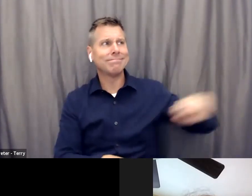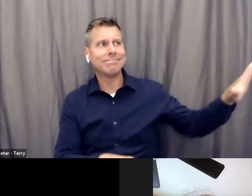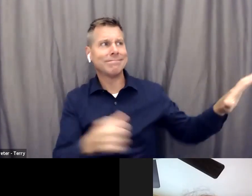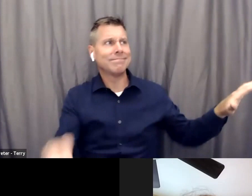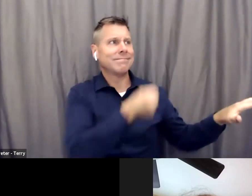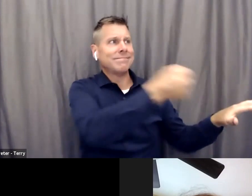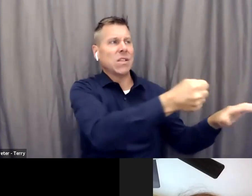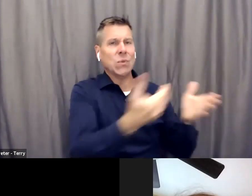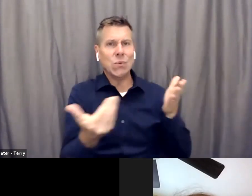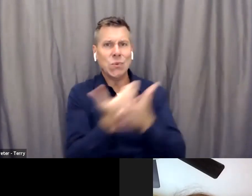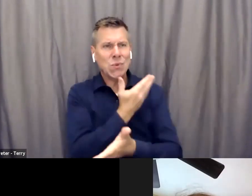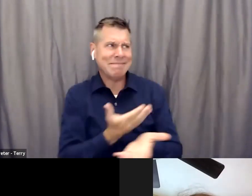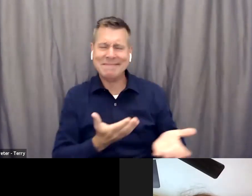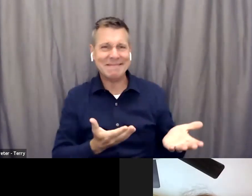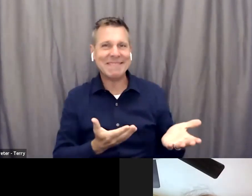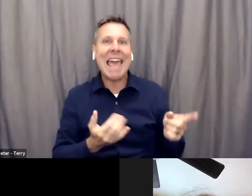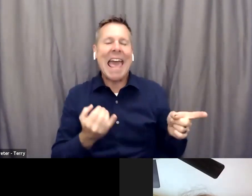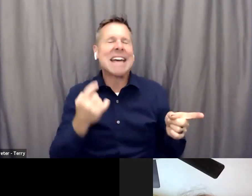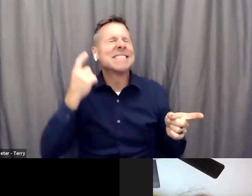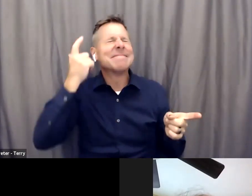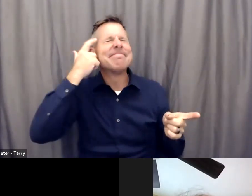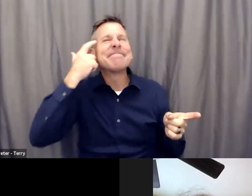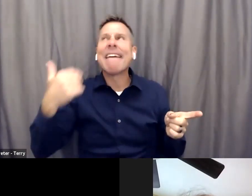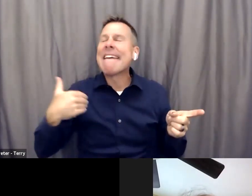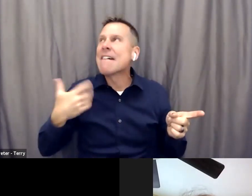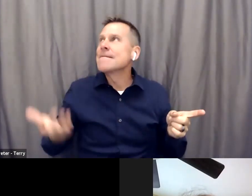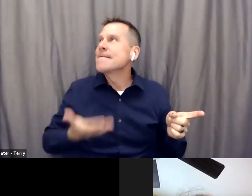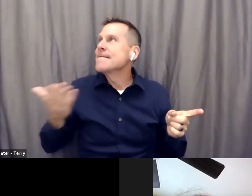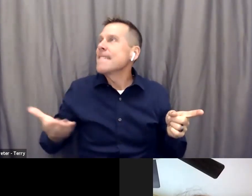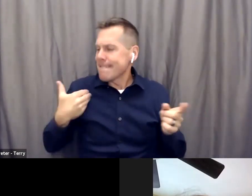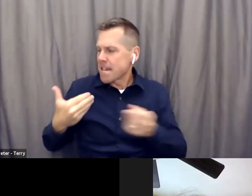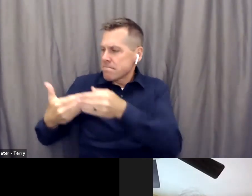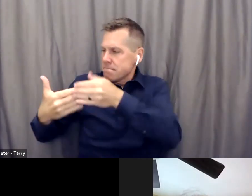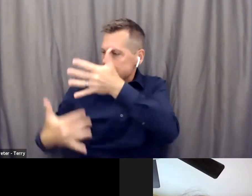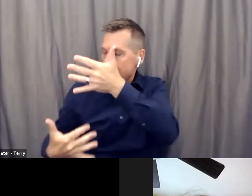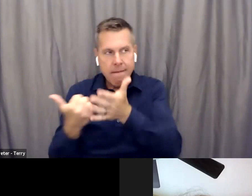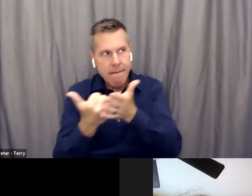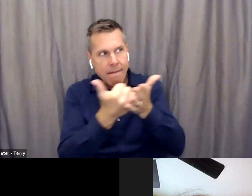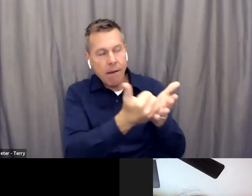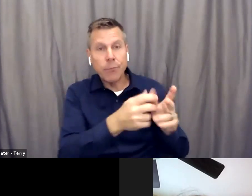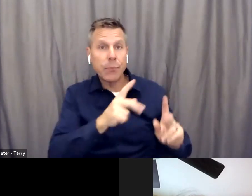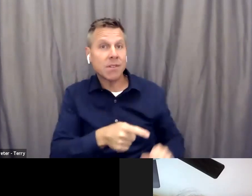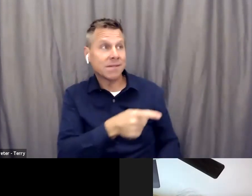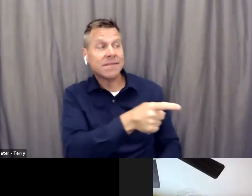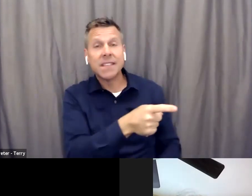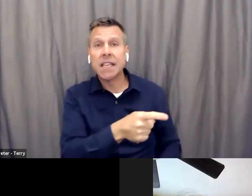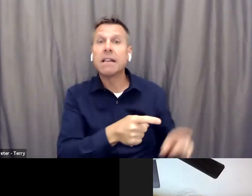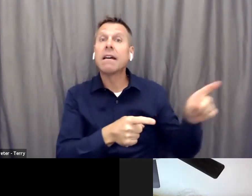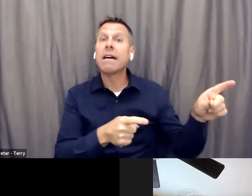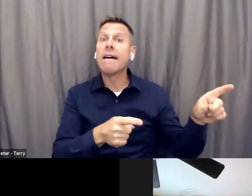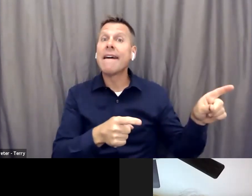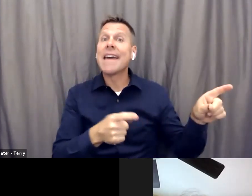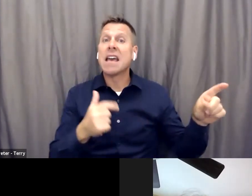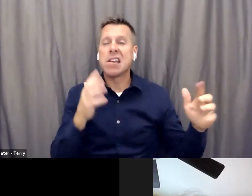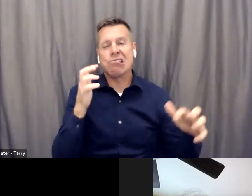improvise and use the tools that I have so that I can help this person put